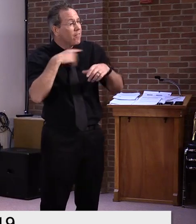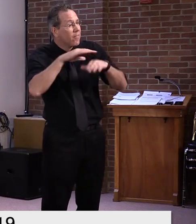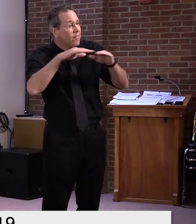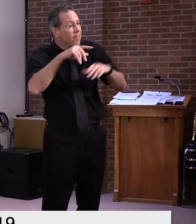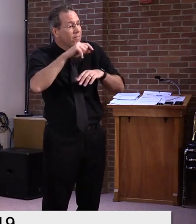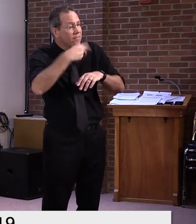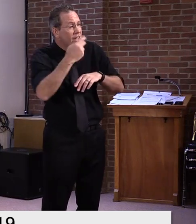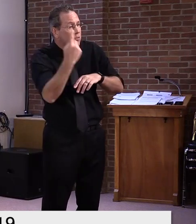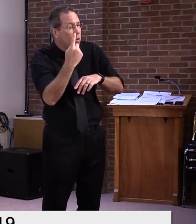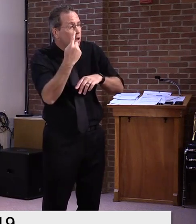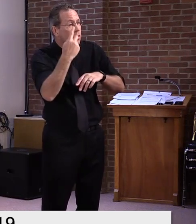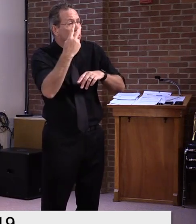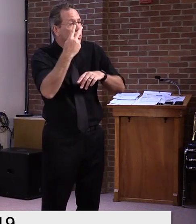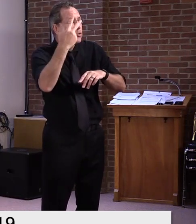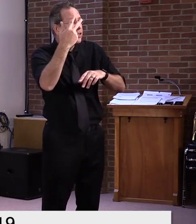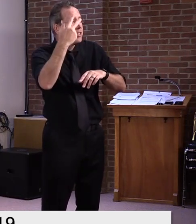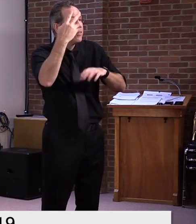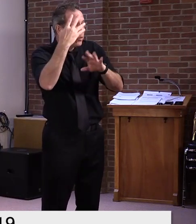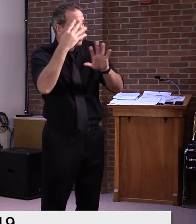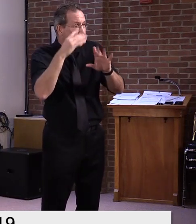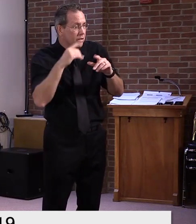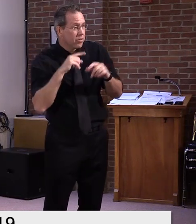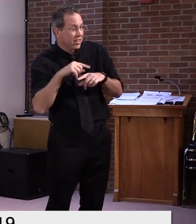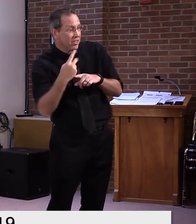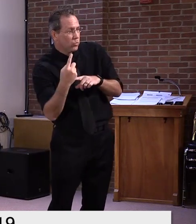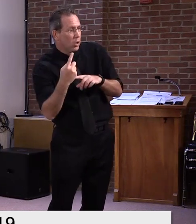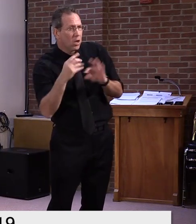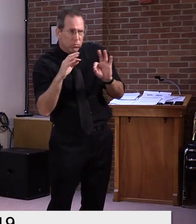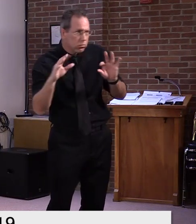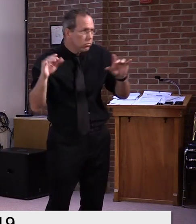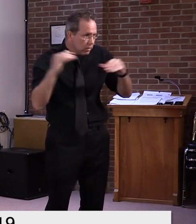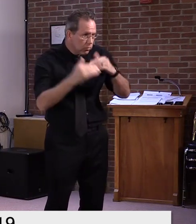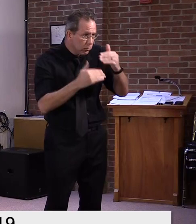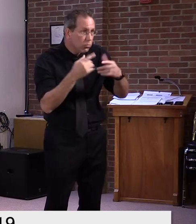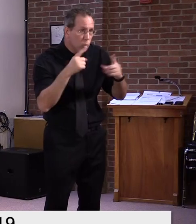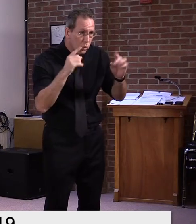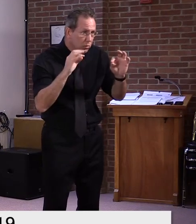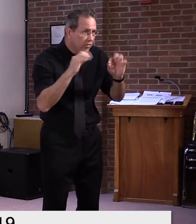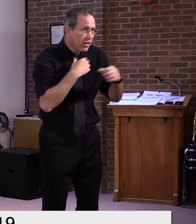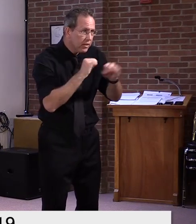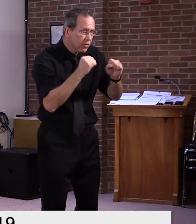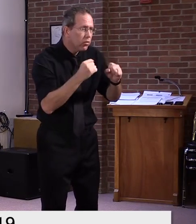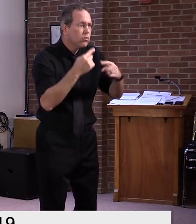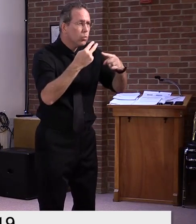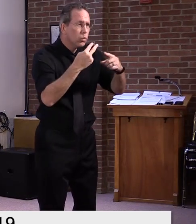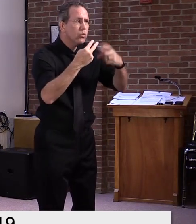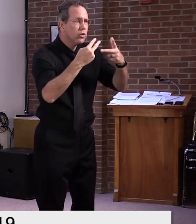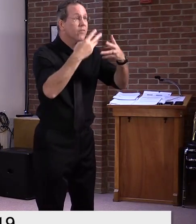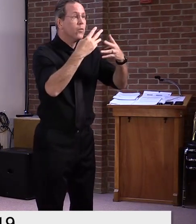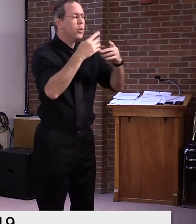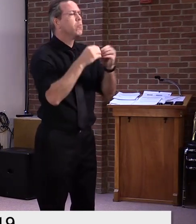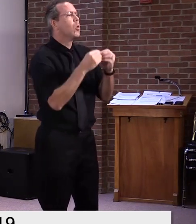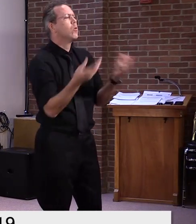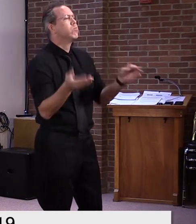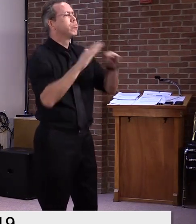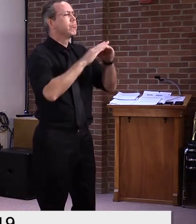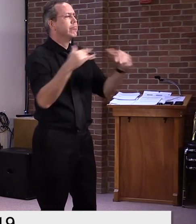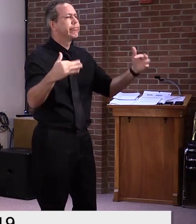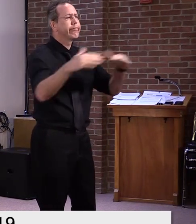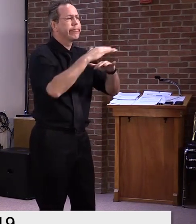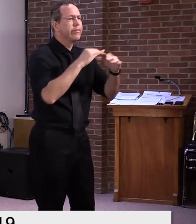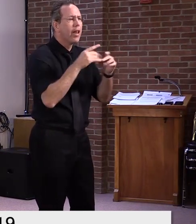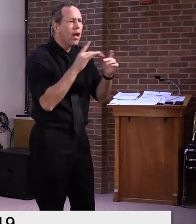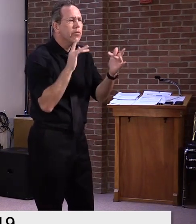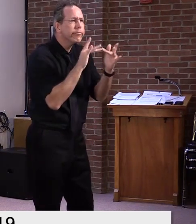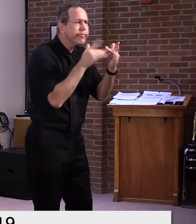were considerable. And as well as distancing and masks are adhered to. What I mentioned with various groups,